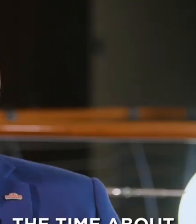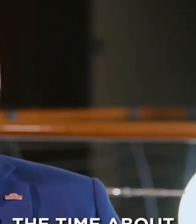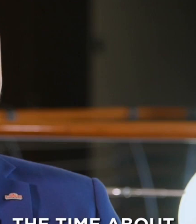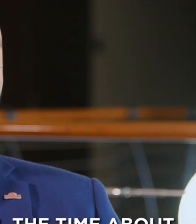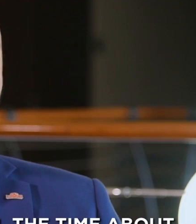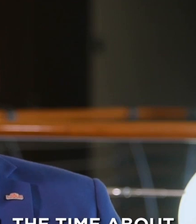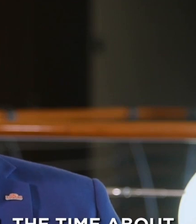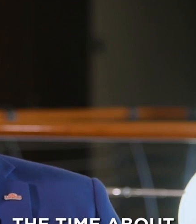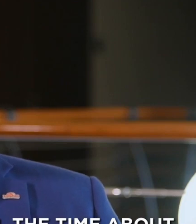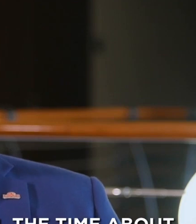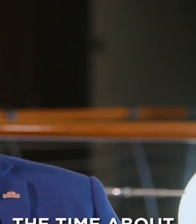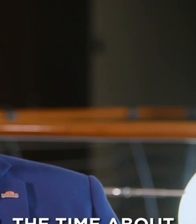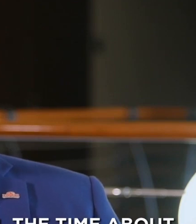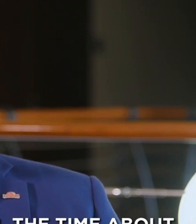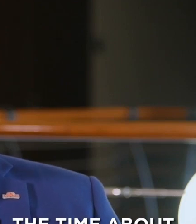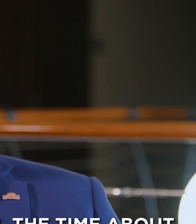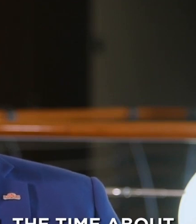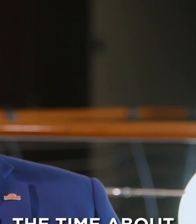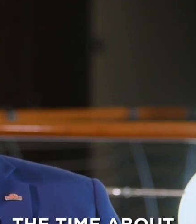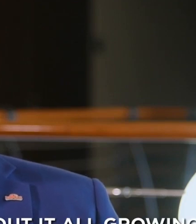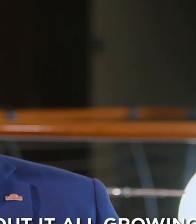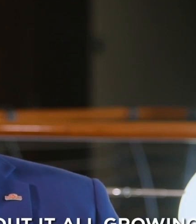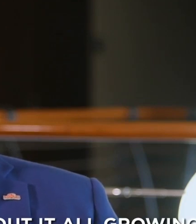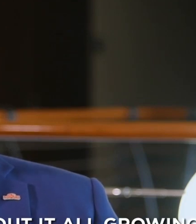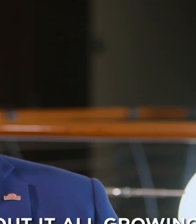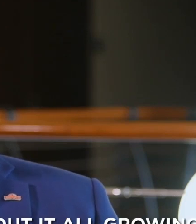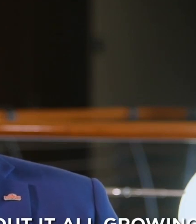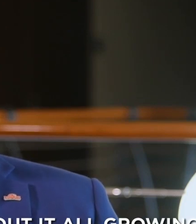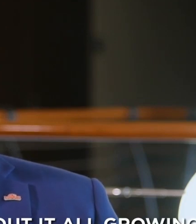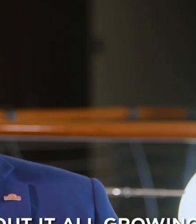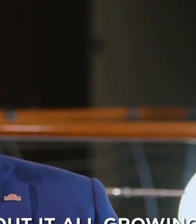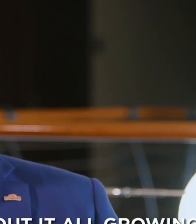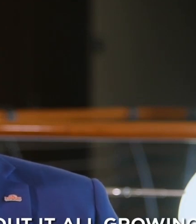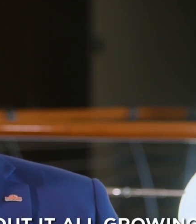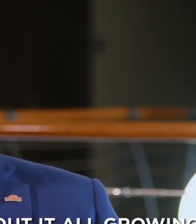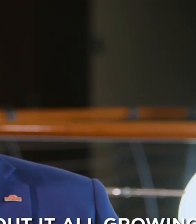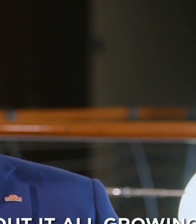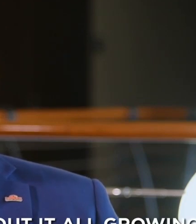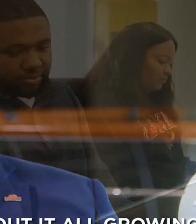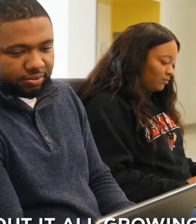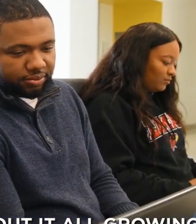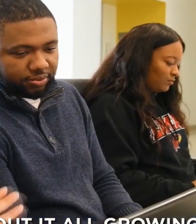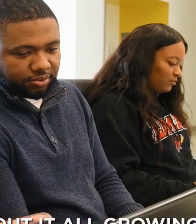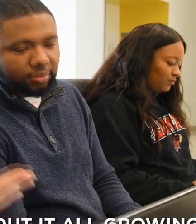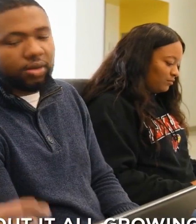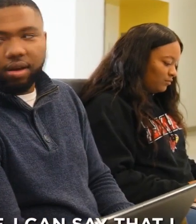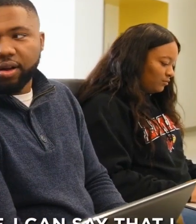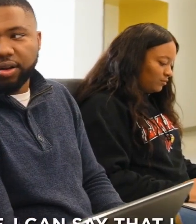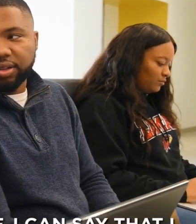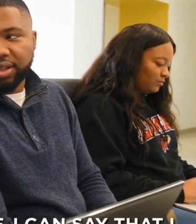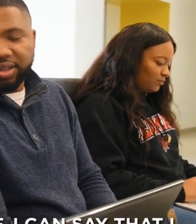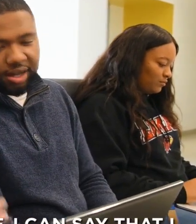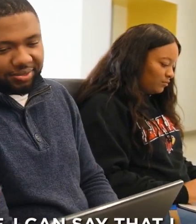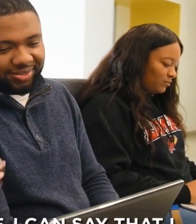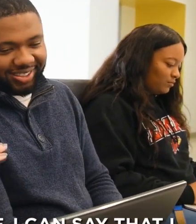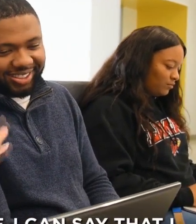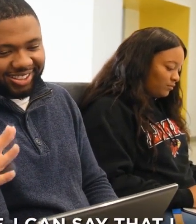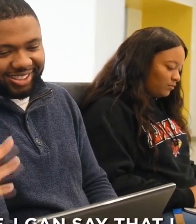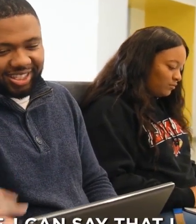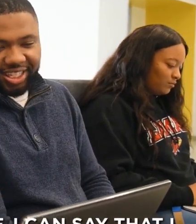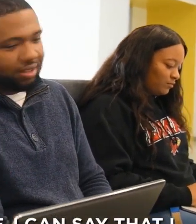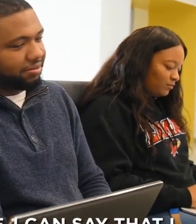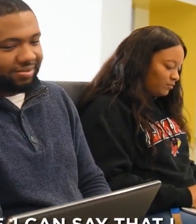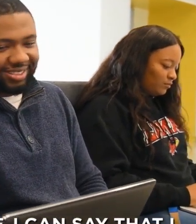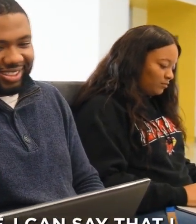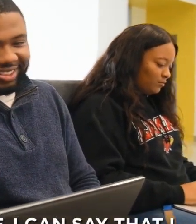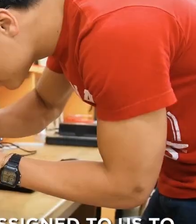talks about all the time about his times at Lamar University. My mom talked about it all growing up also, so I wanted to experience that for myself. I can say